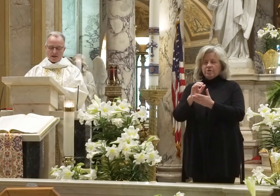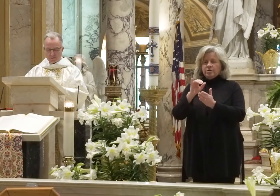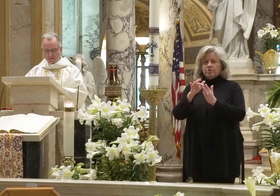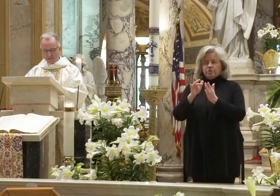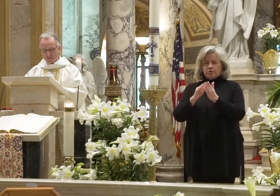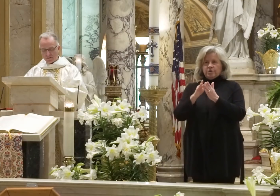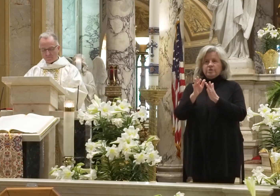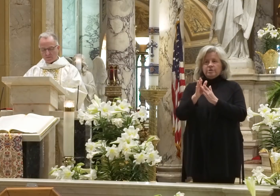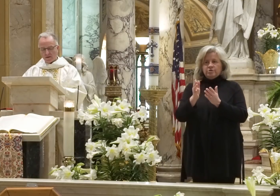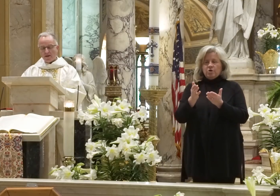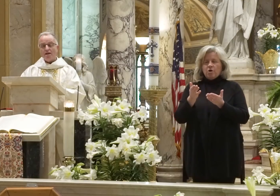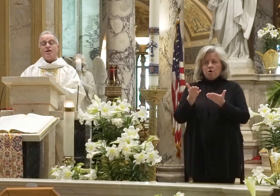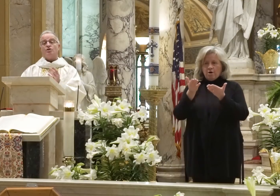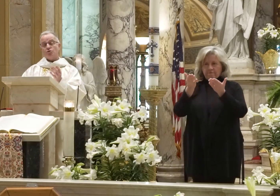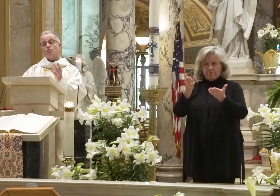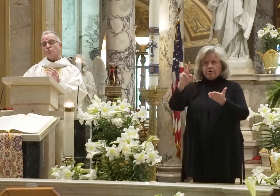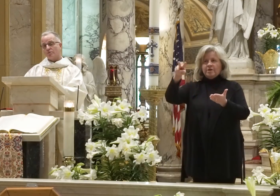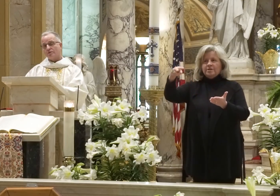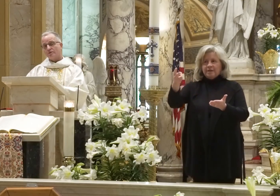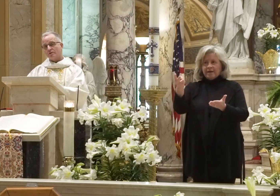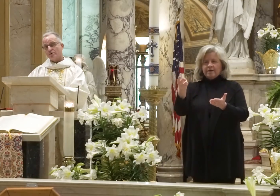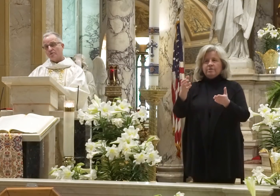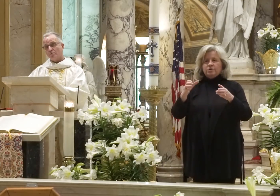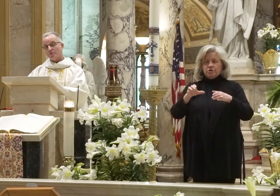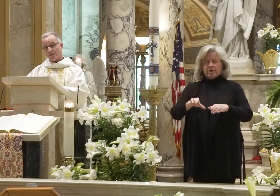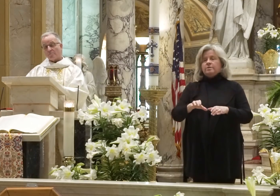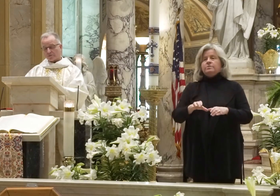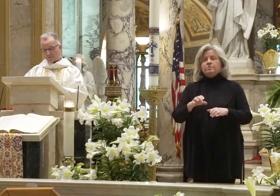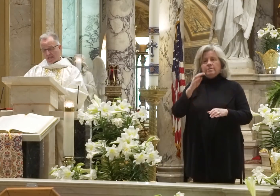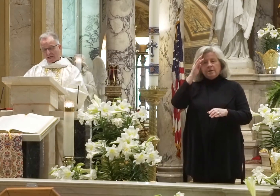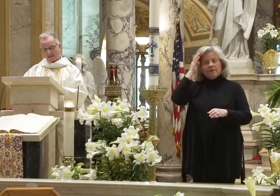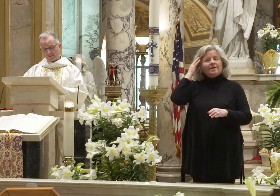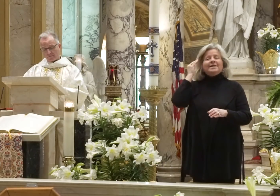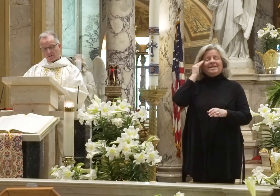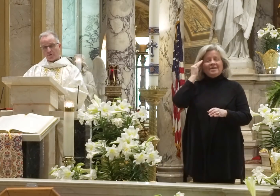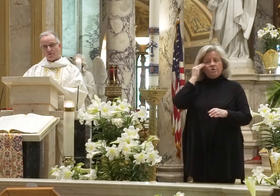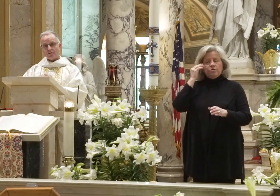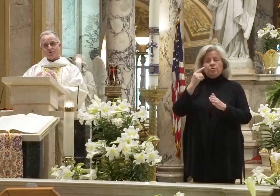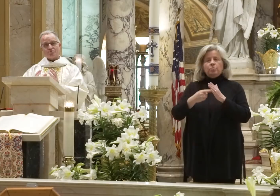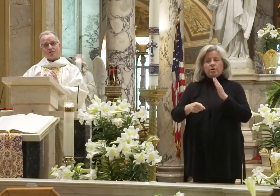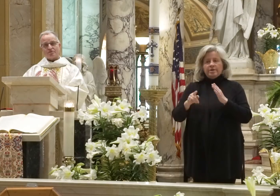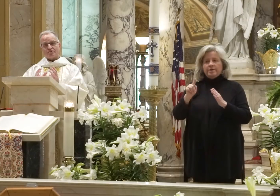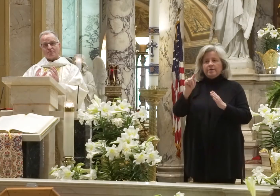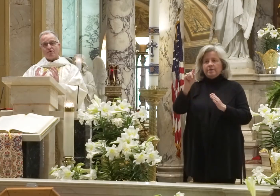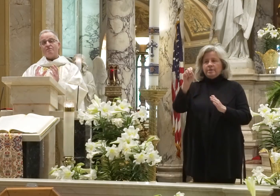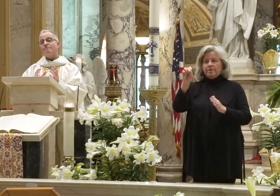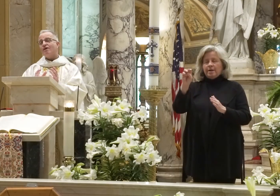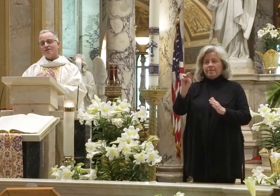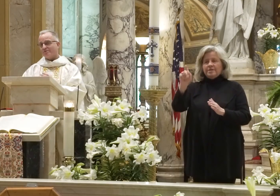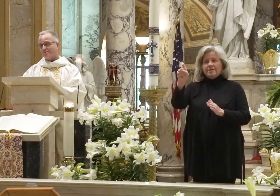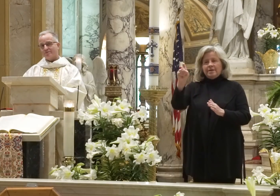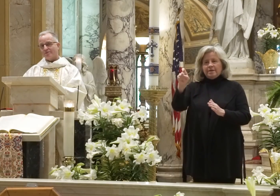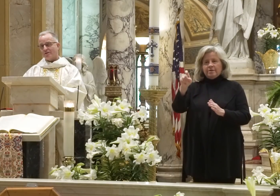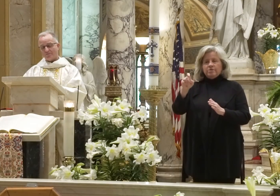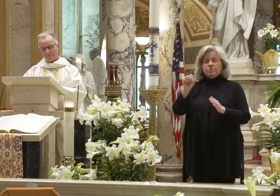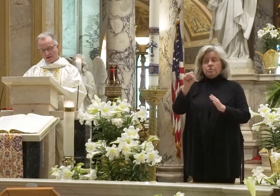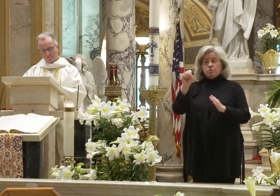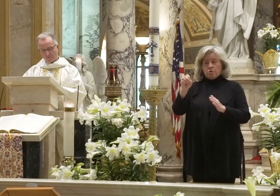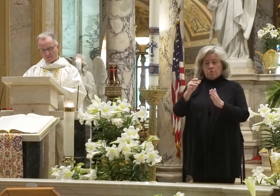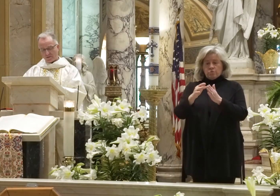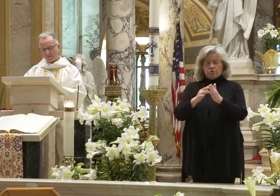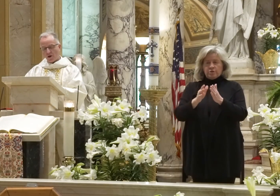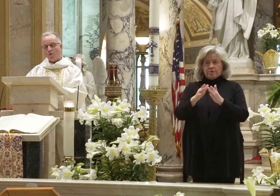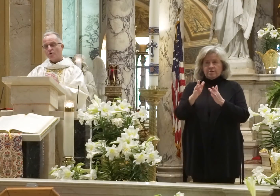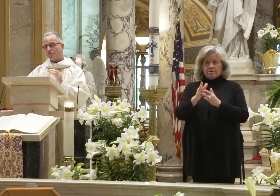what Thomas needed. He knew what Thomas was lacking, So Jesus, the very font of